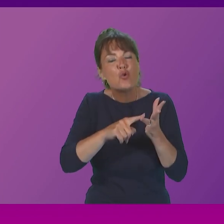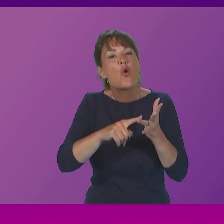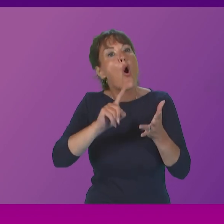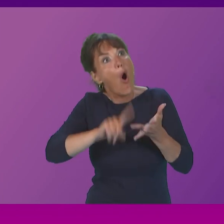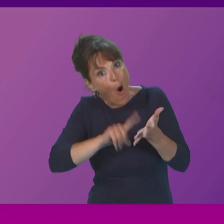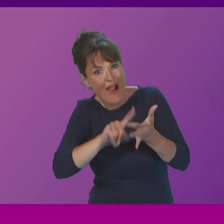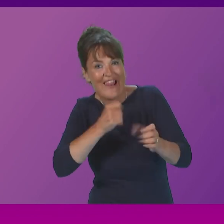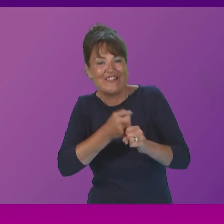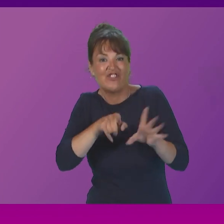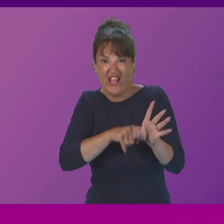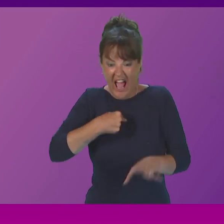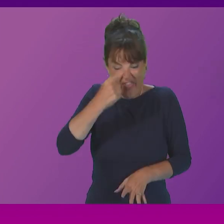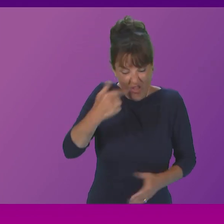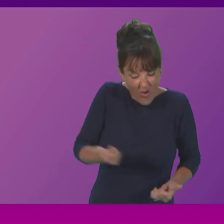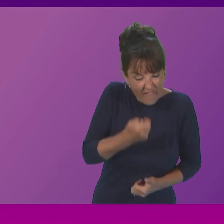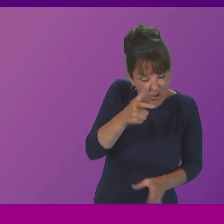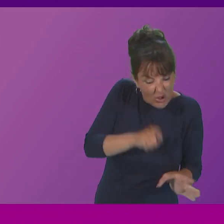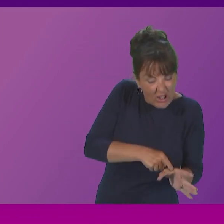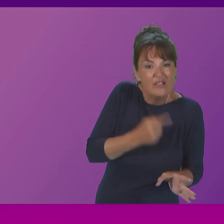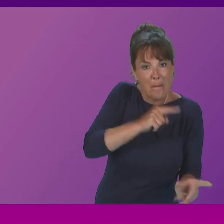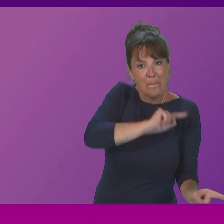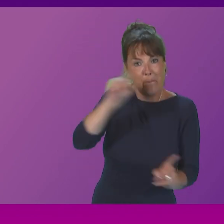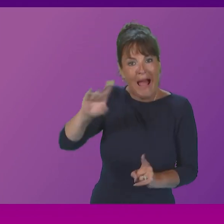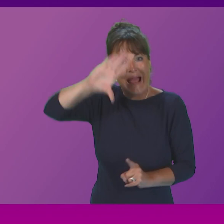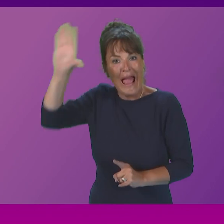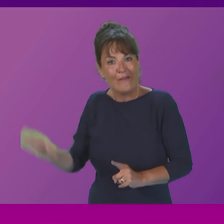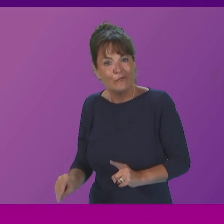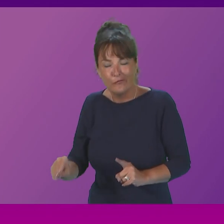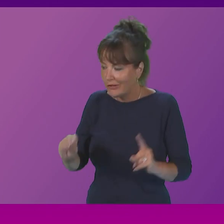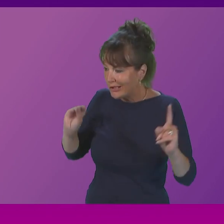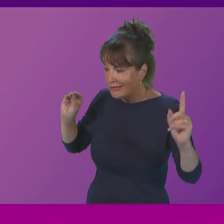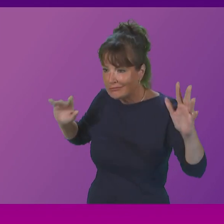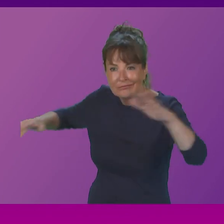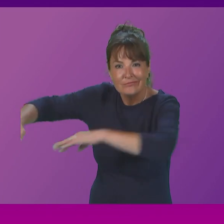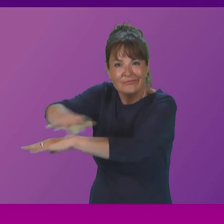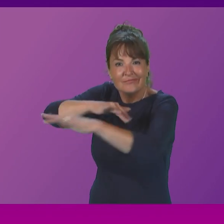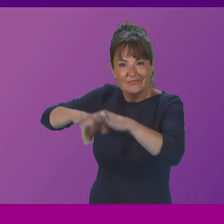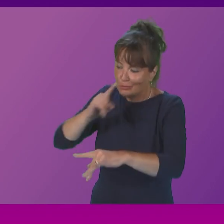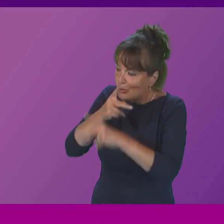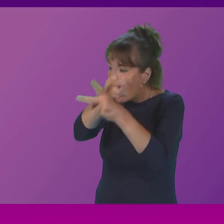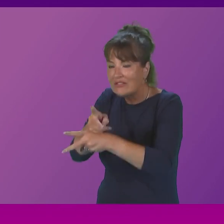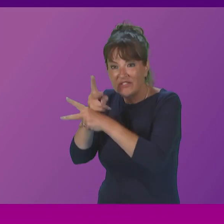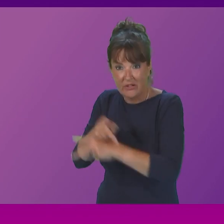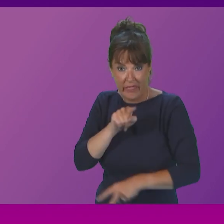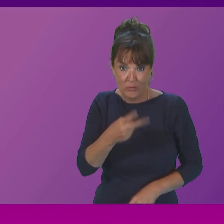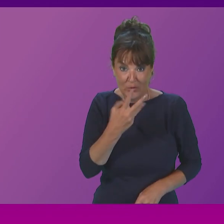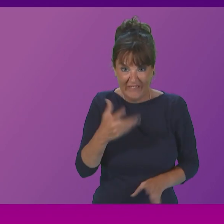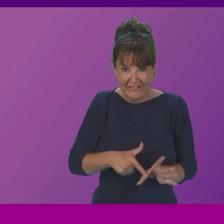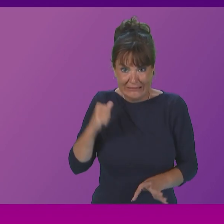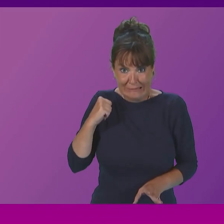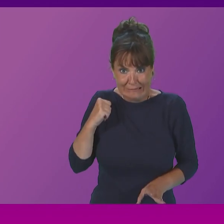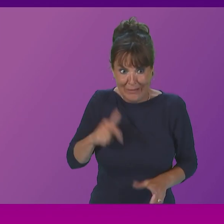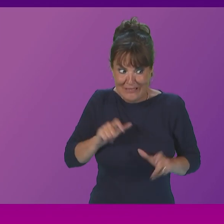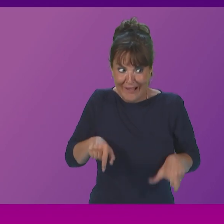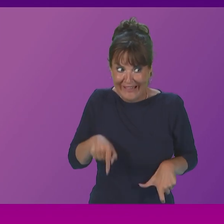3 or 4 years I'd be back in the African bush as a conservationist. That was the plan. That was 25 years ago, and I'm not there,